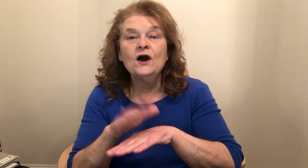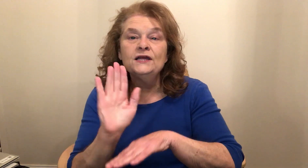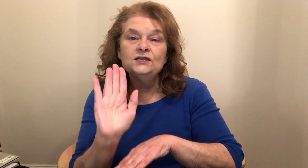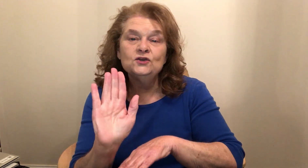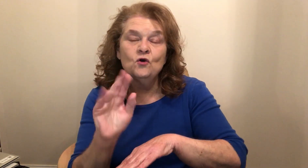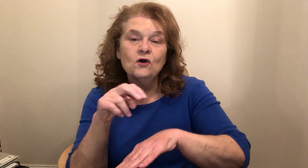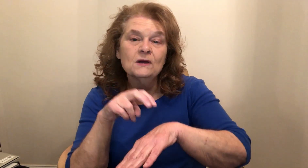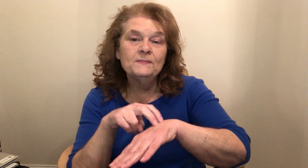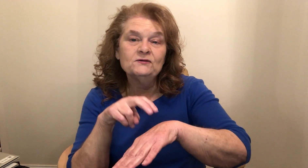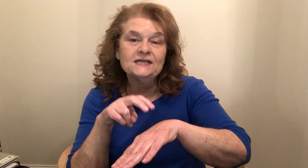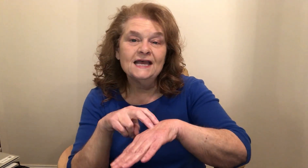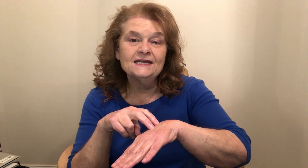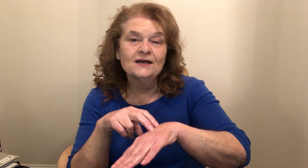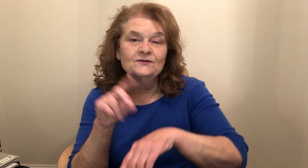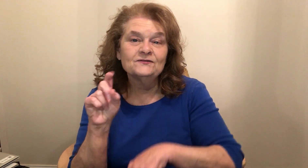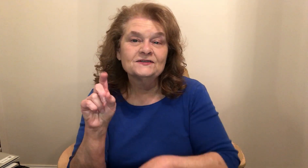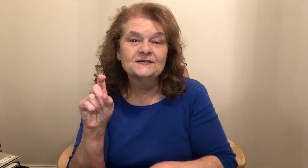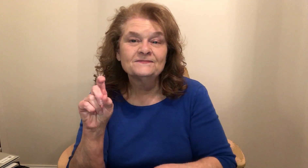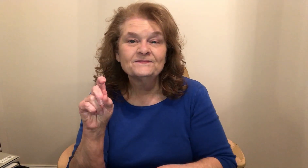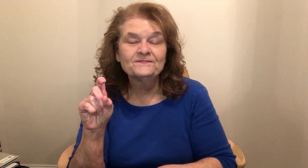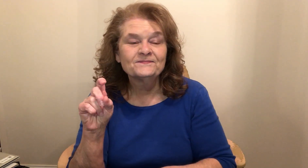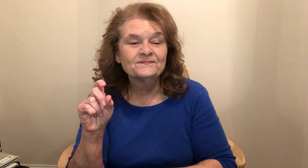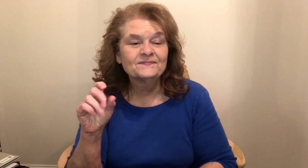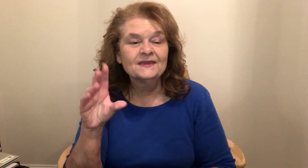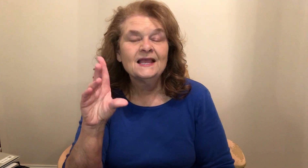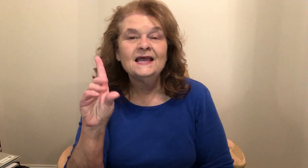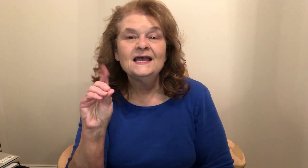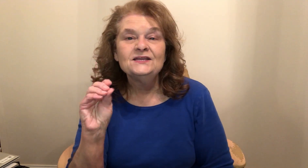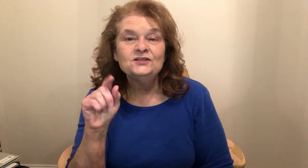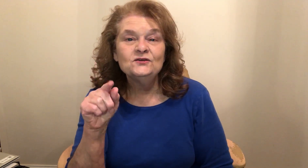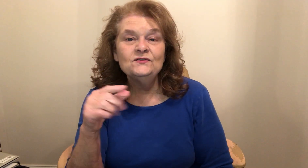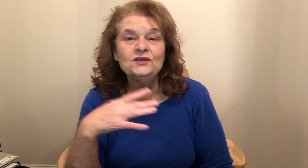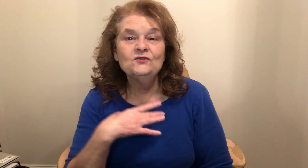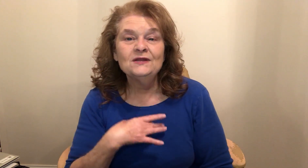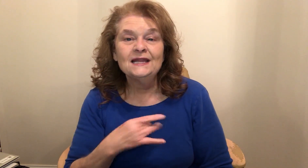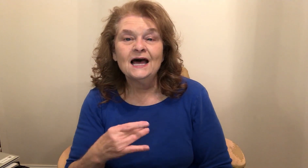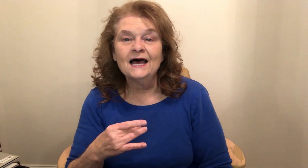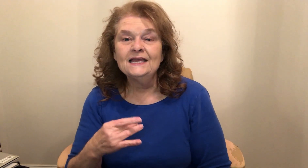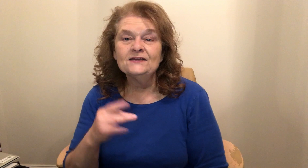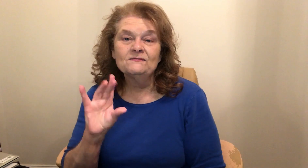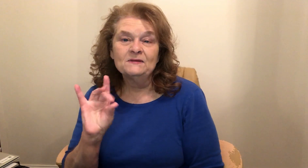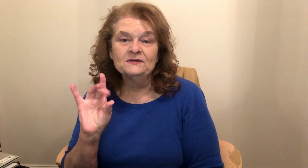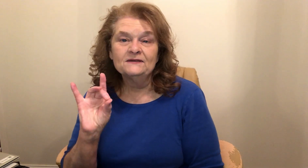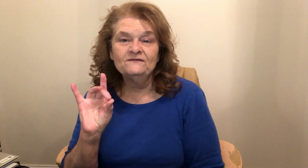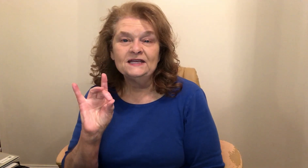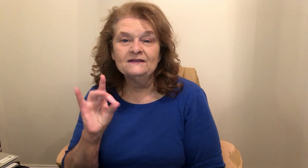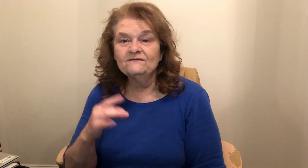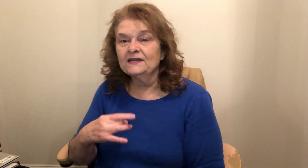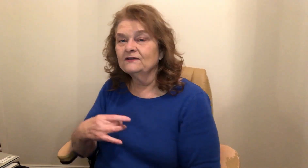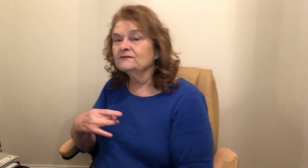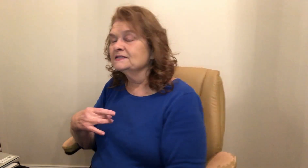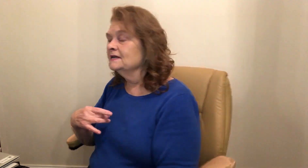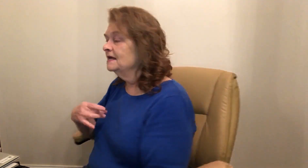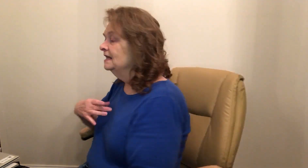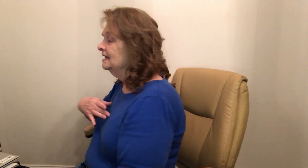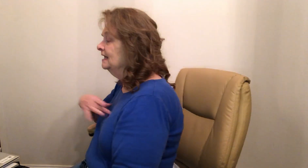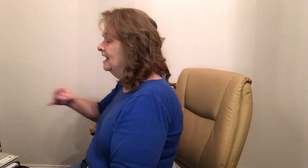on your potatoes? Do you like, remember the feeling fingers,